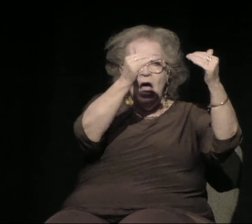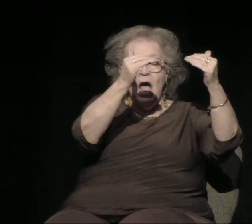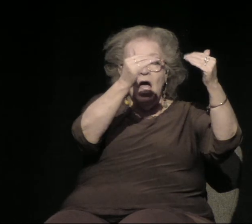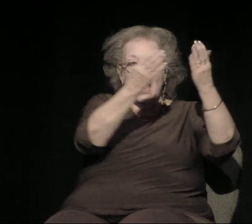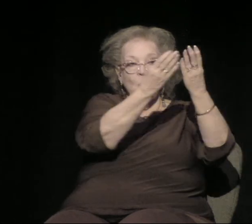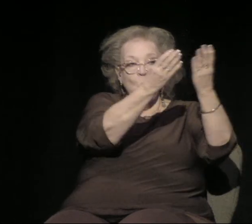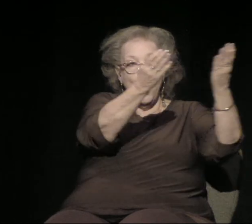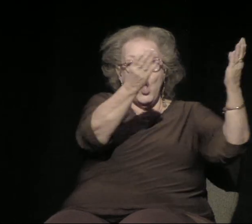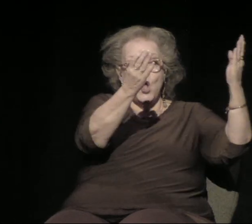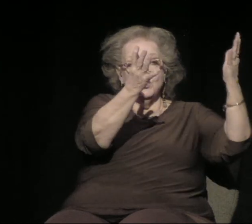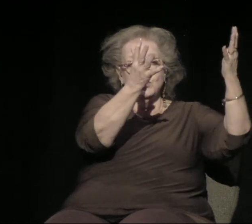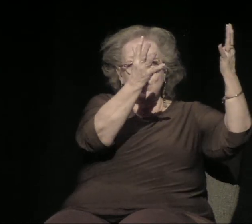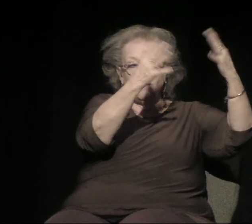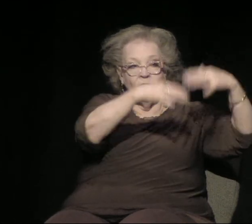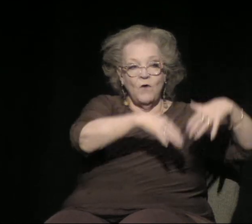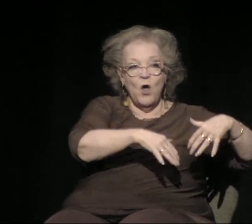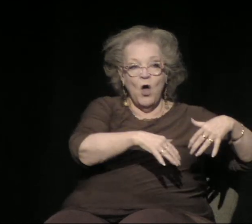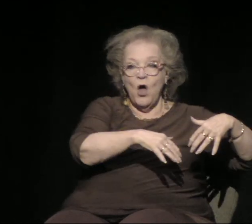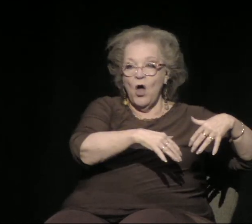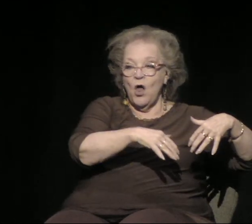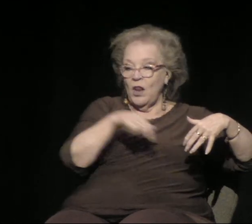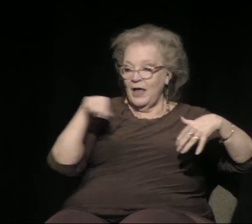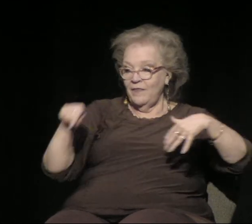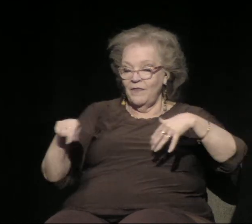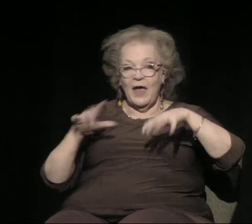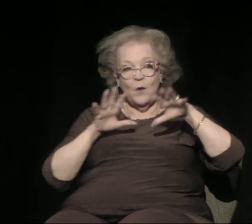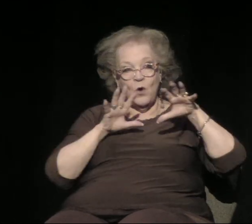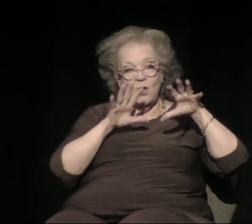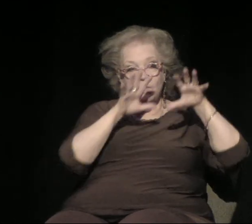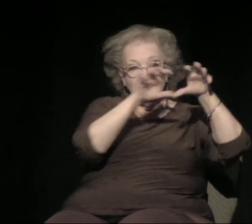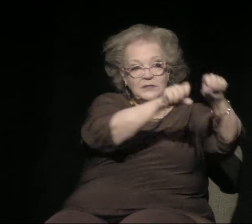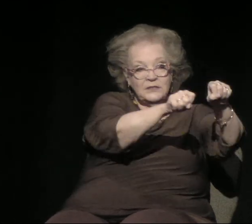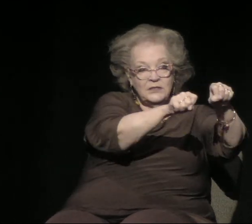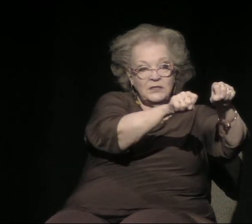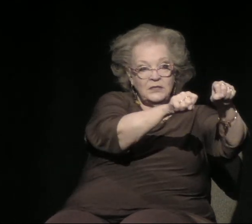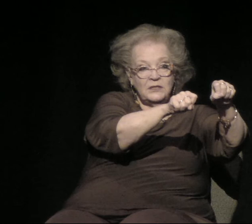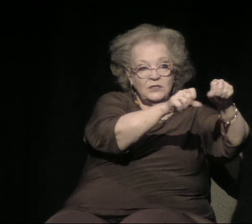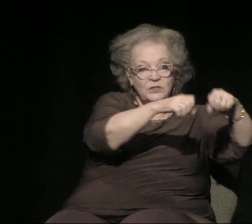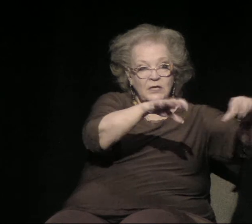fortified walls will fall down, and they will besiege the cities throughout the land